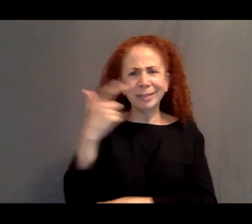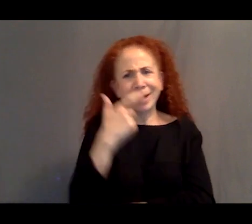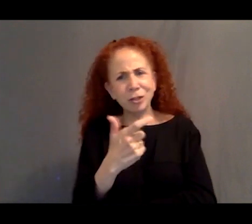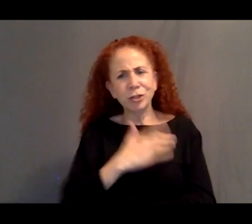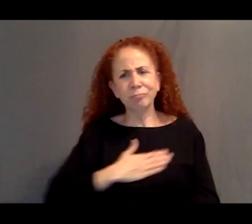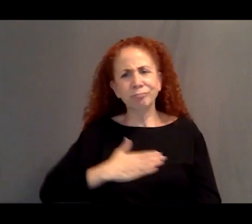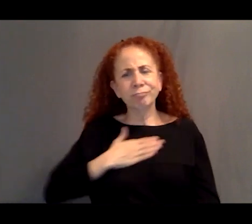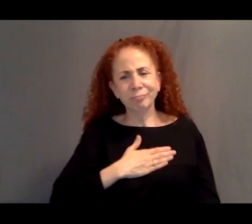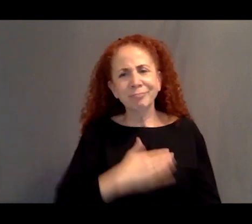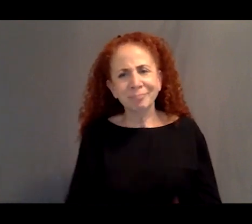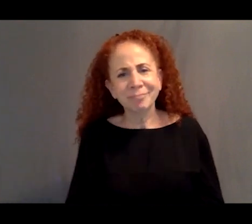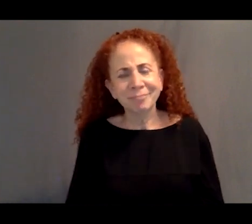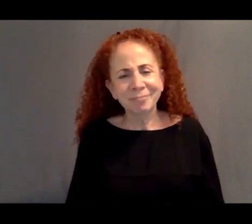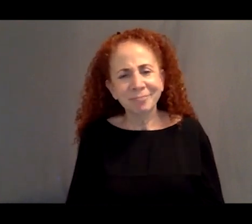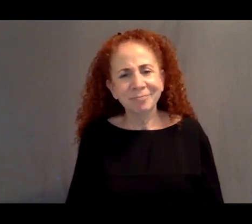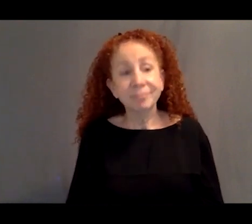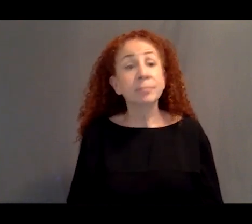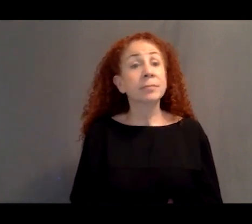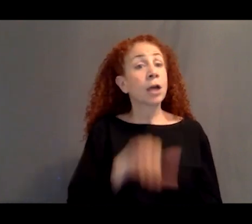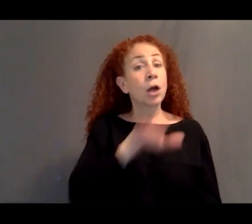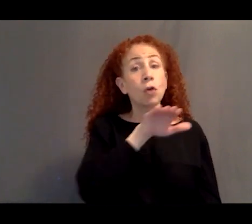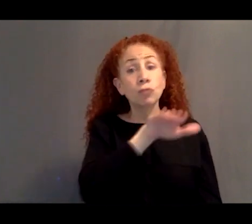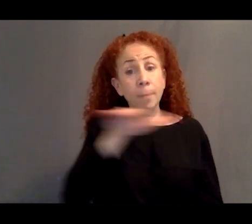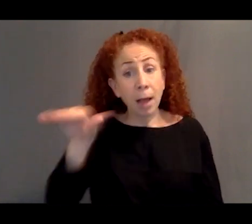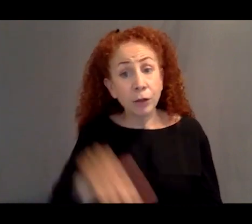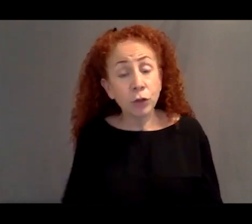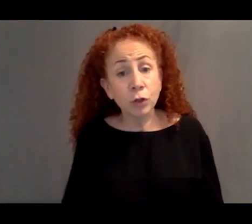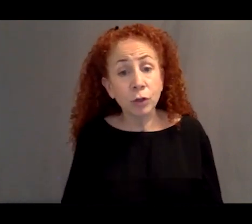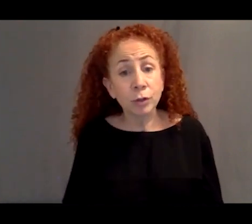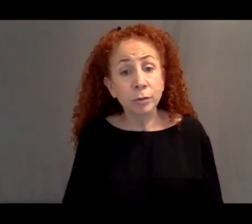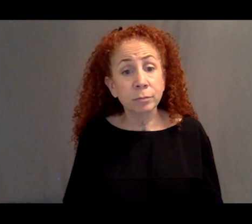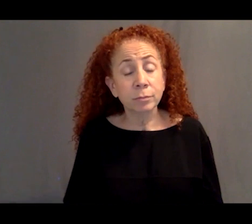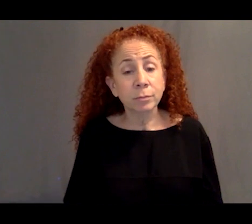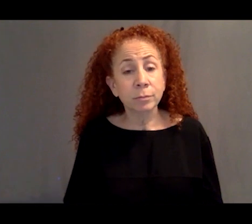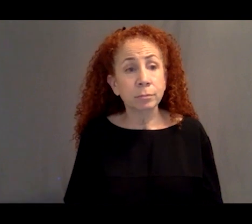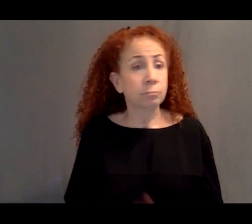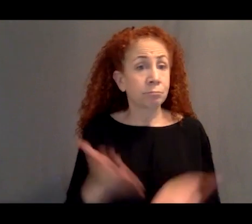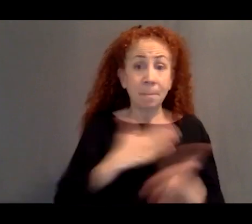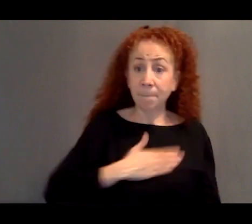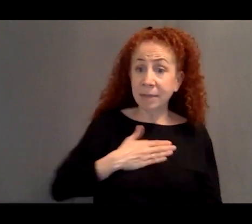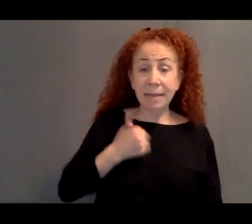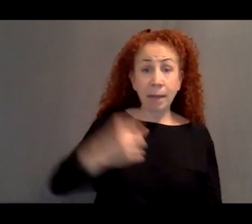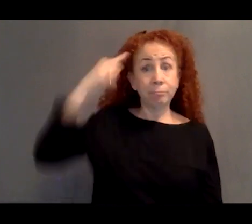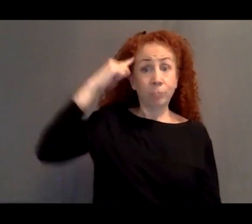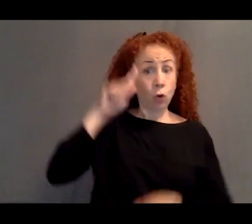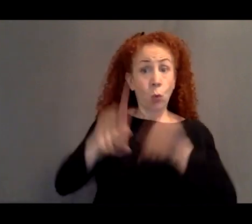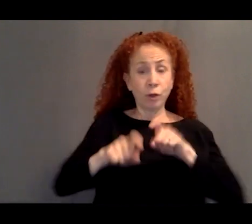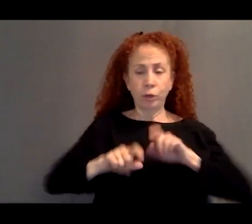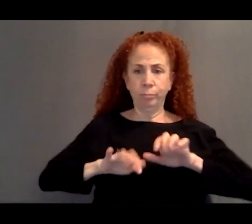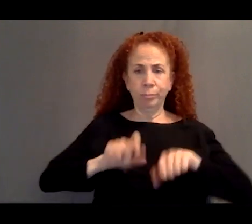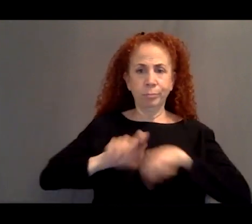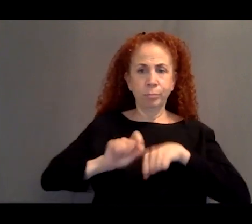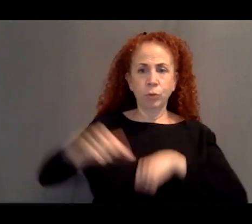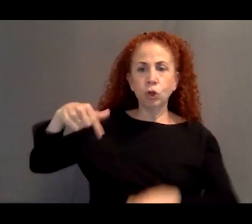And just a reminder to everyone, please submit your questions in the